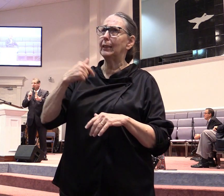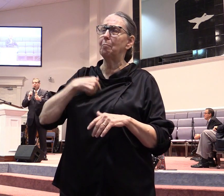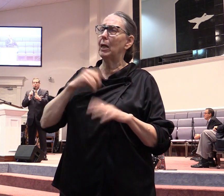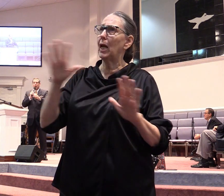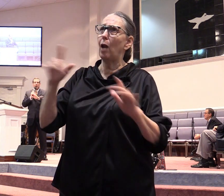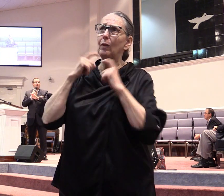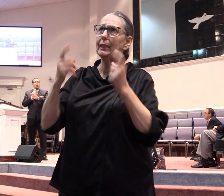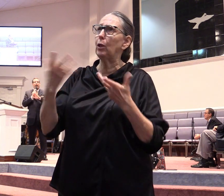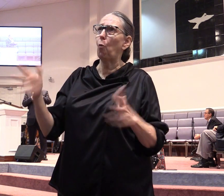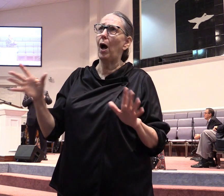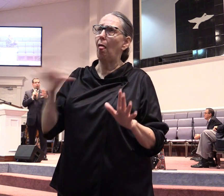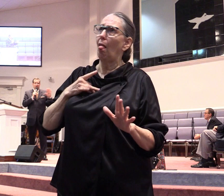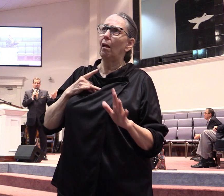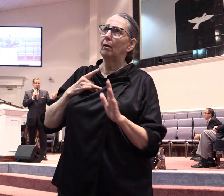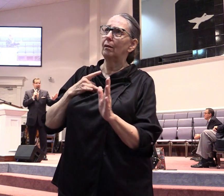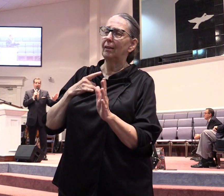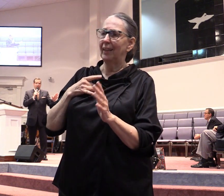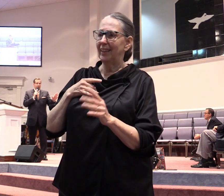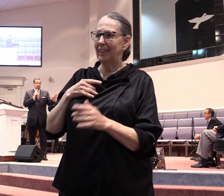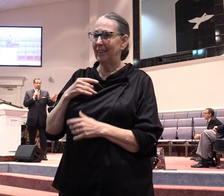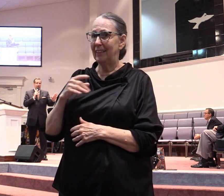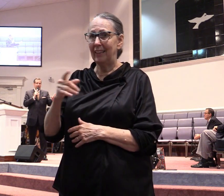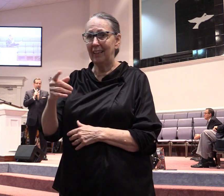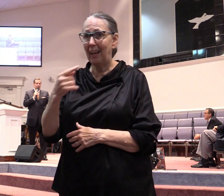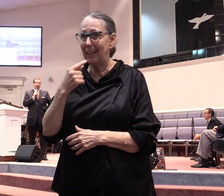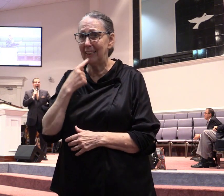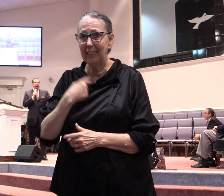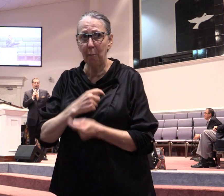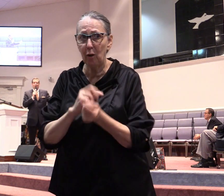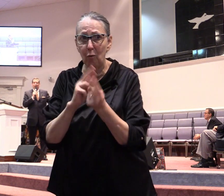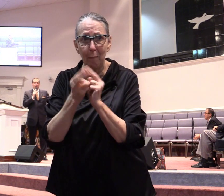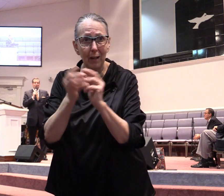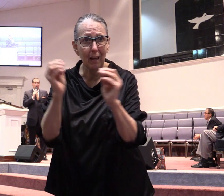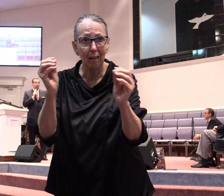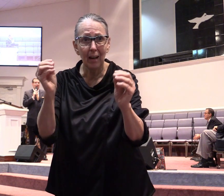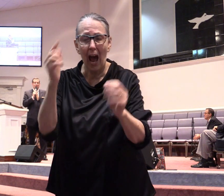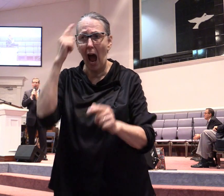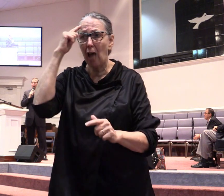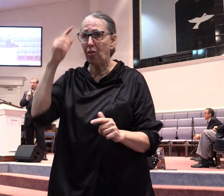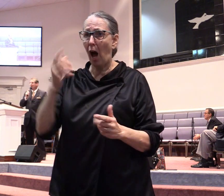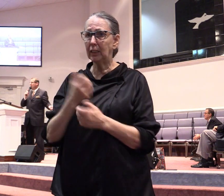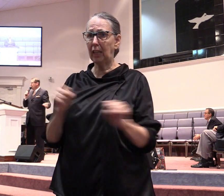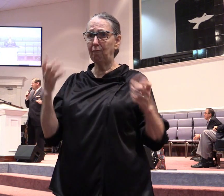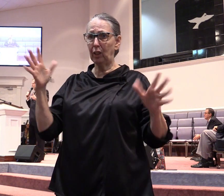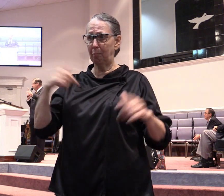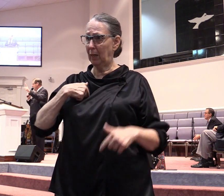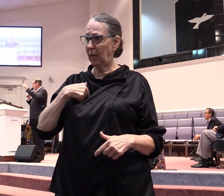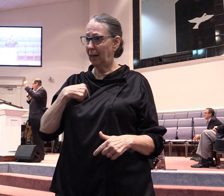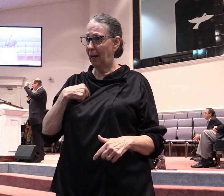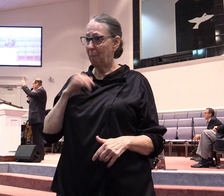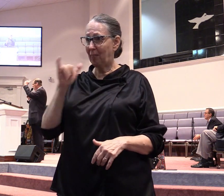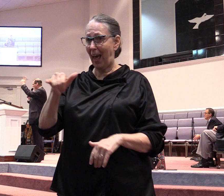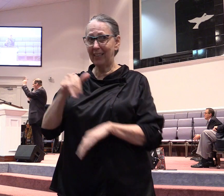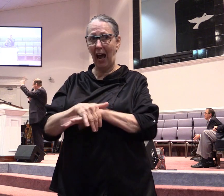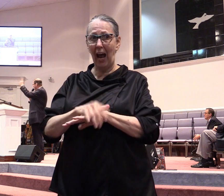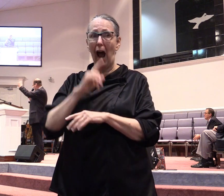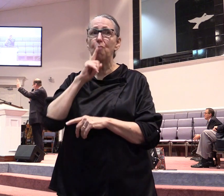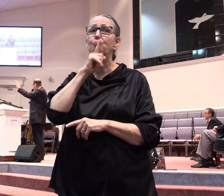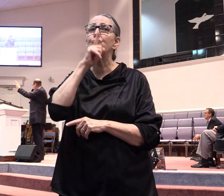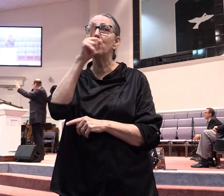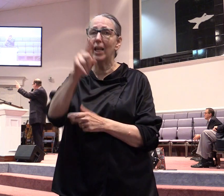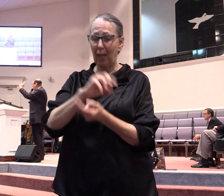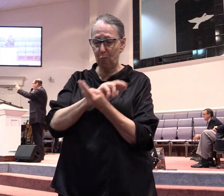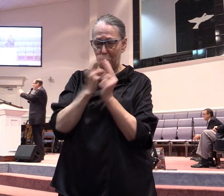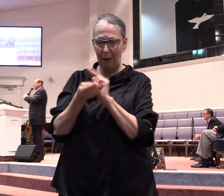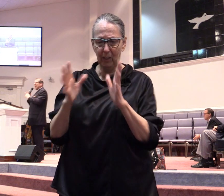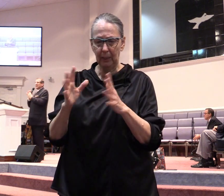returns." Friend, nobody had preached the doctrine of repentance. I thought I was already saved, but that night I truly